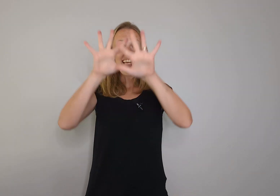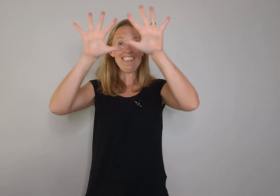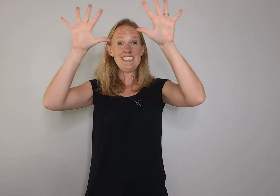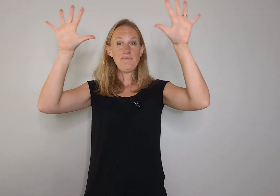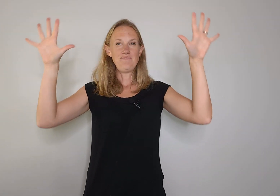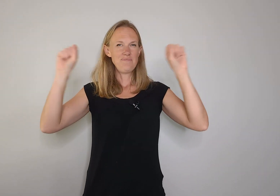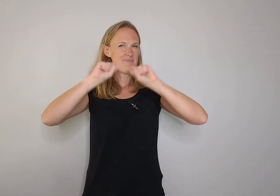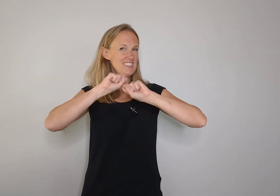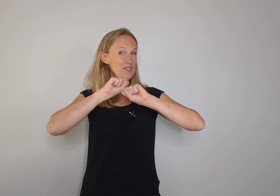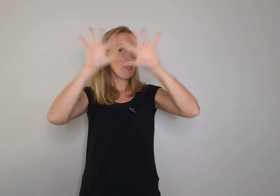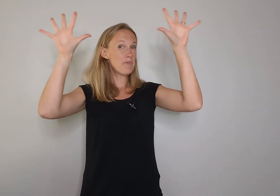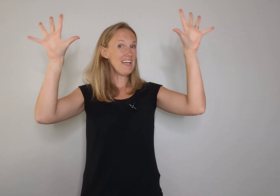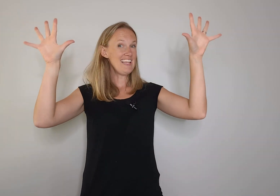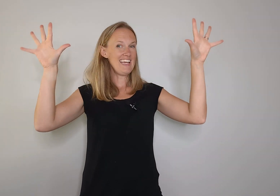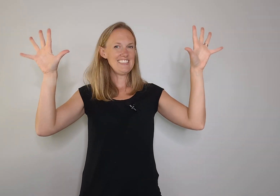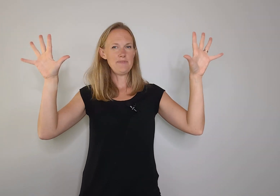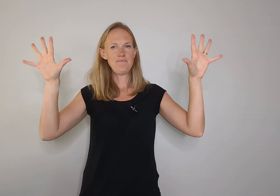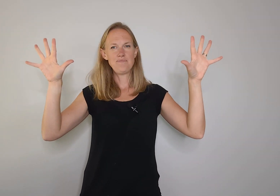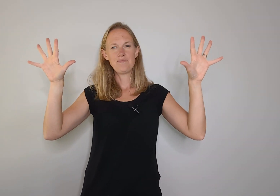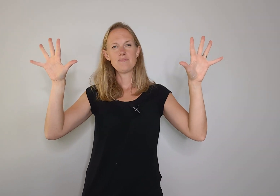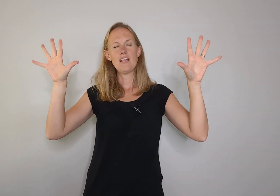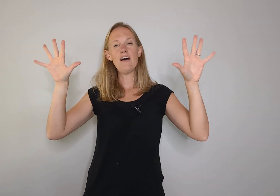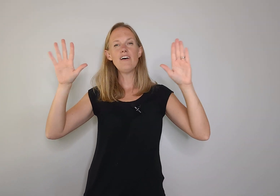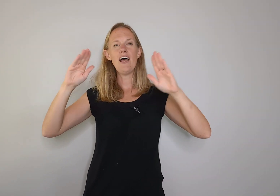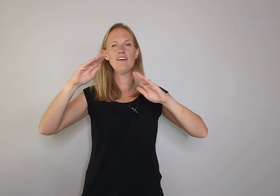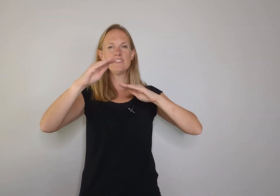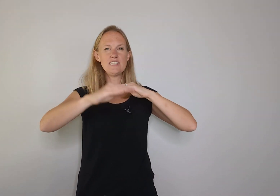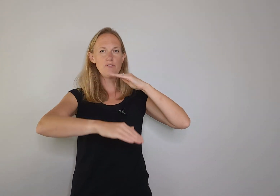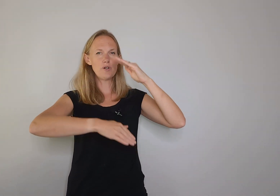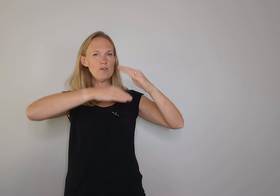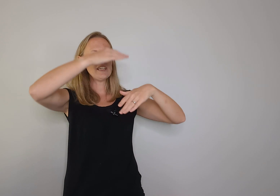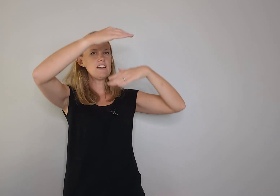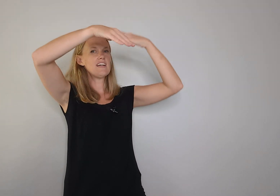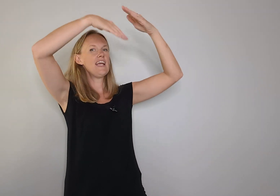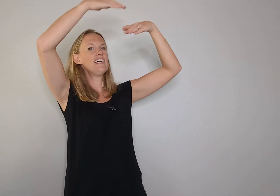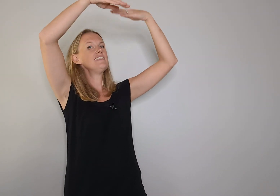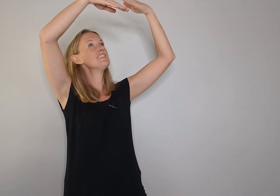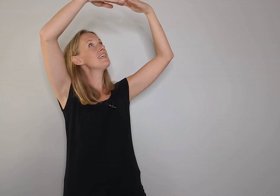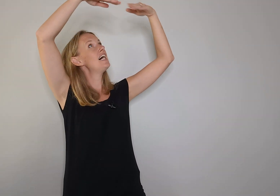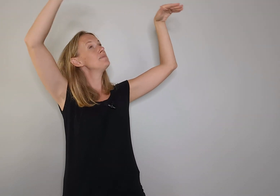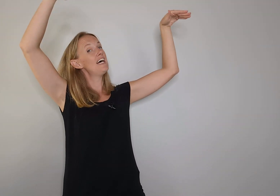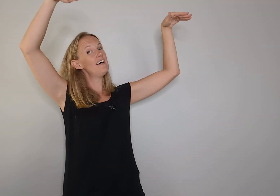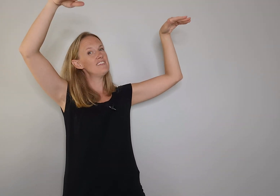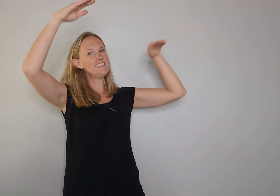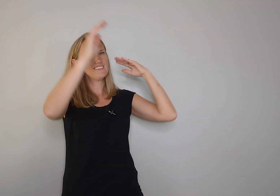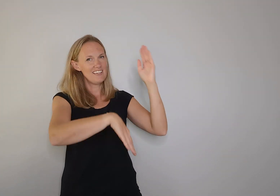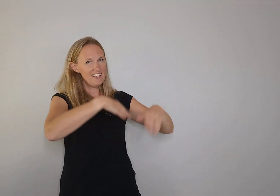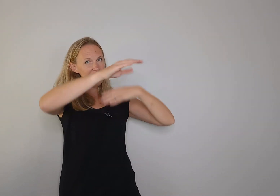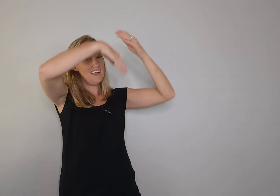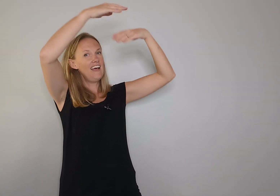light, feel that bright light of heaven, rolling our hands up to heaven, okay?